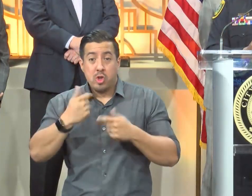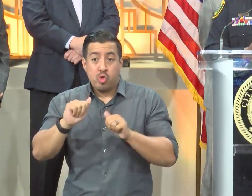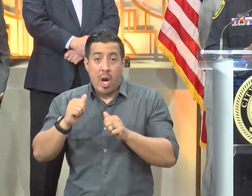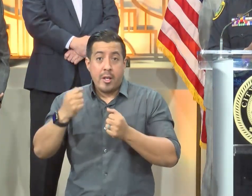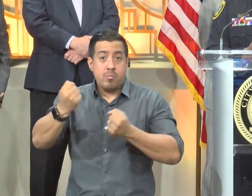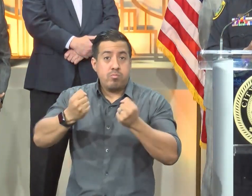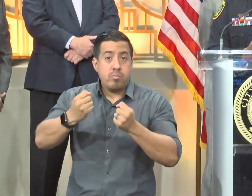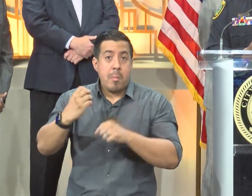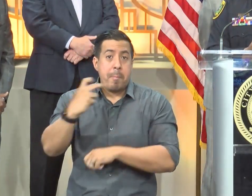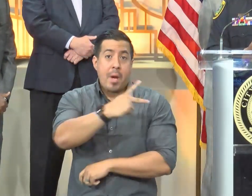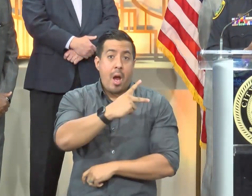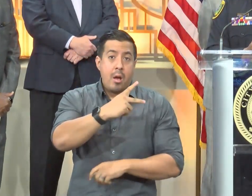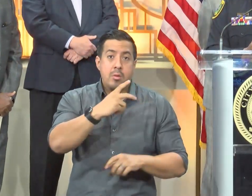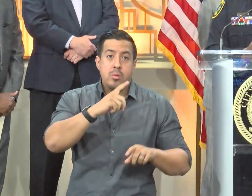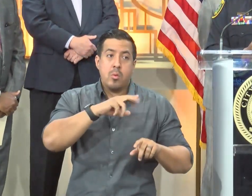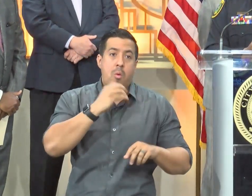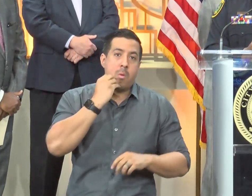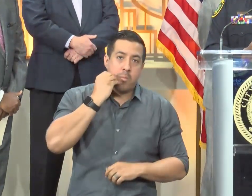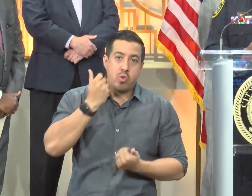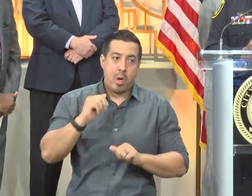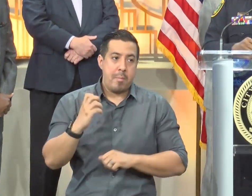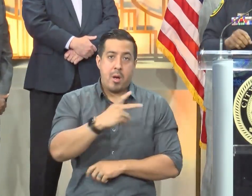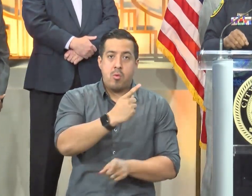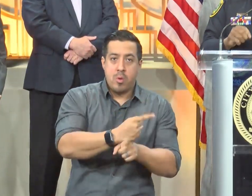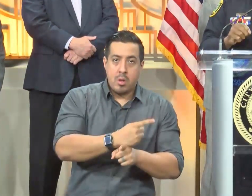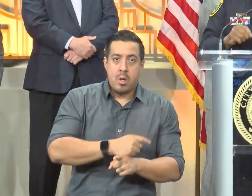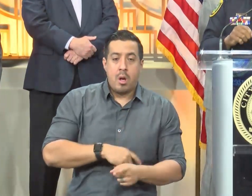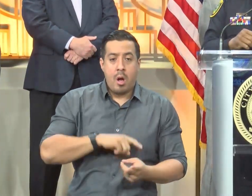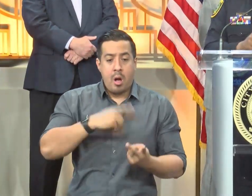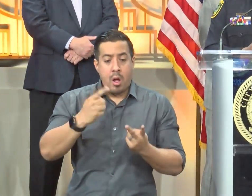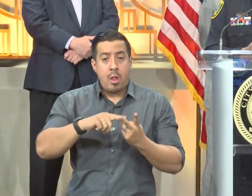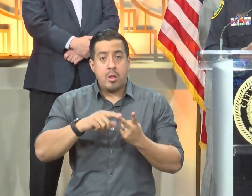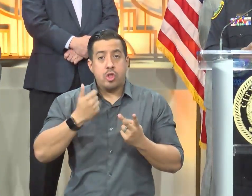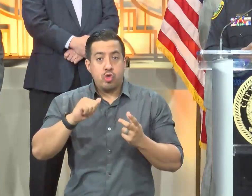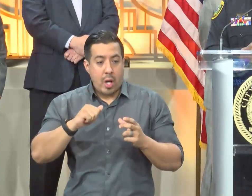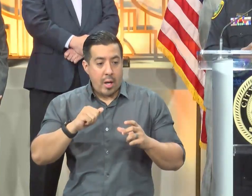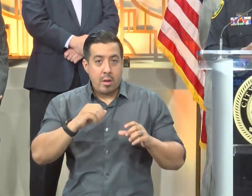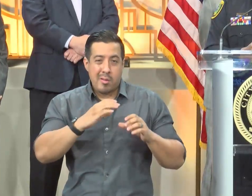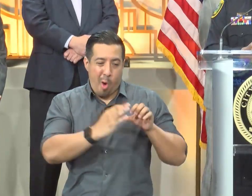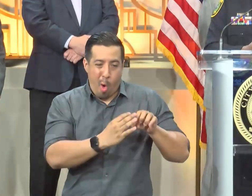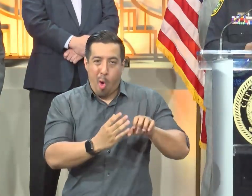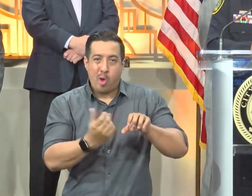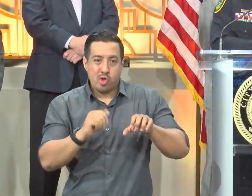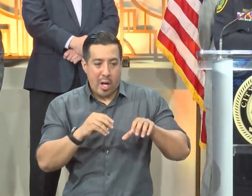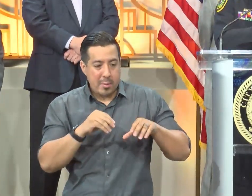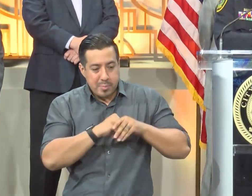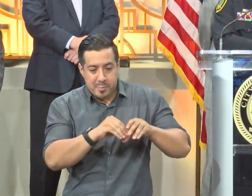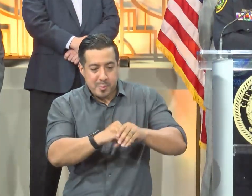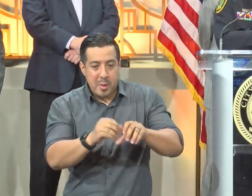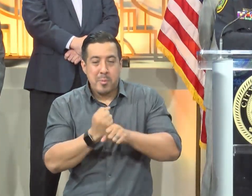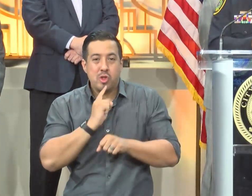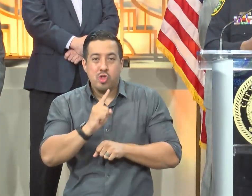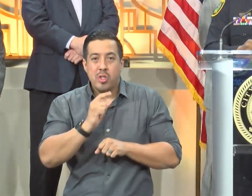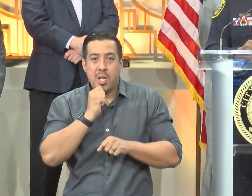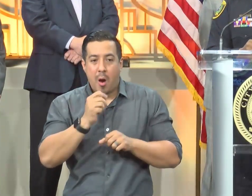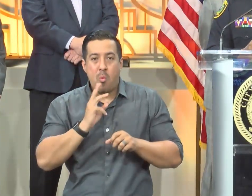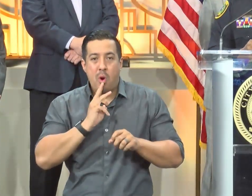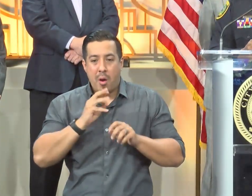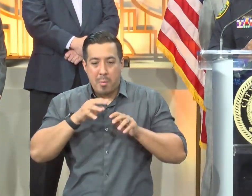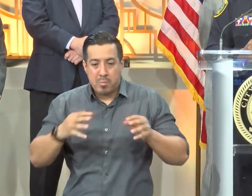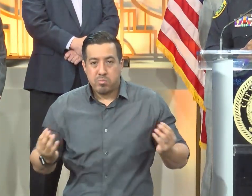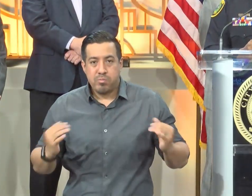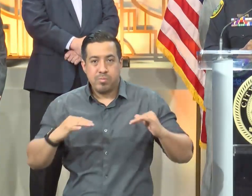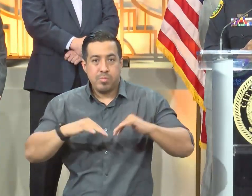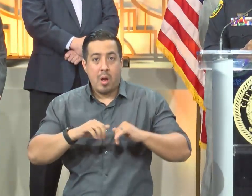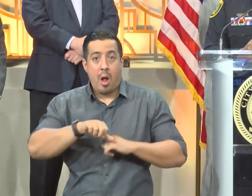back to the shore. The other one is plugging the holes. The other one is plowing along, trying to